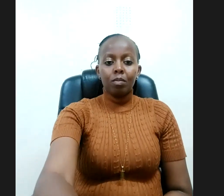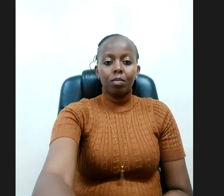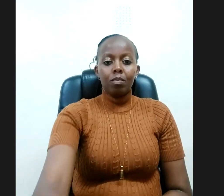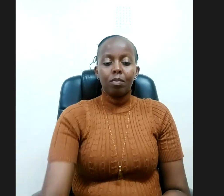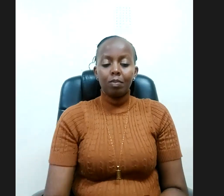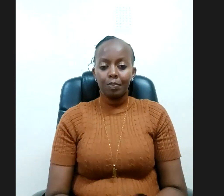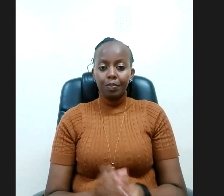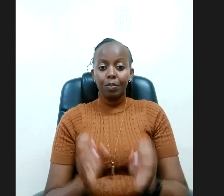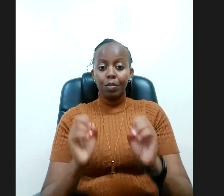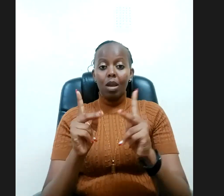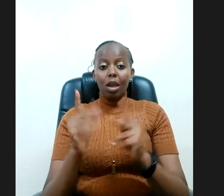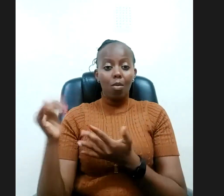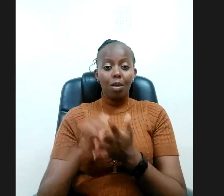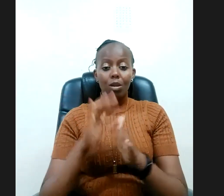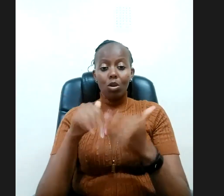right?